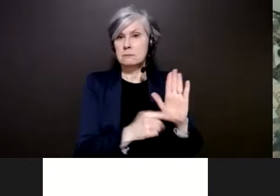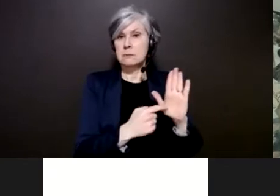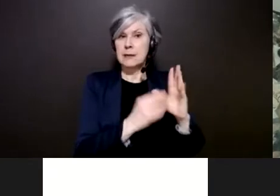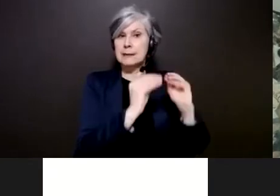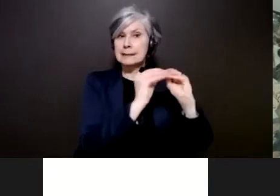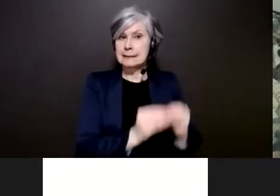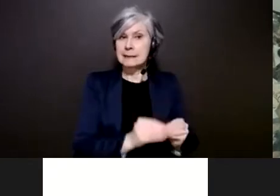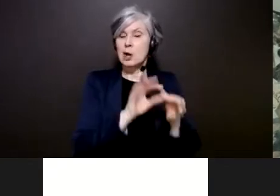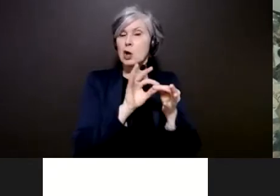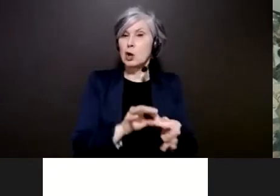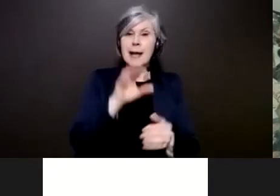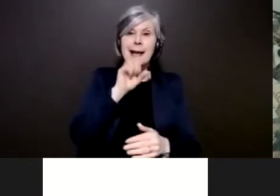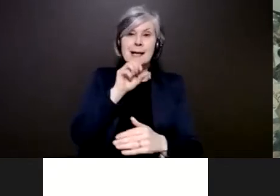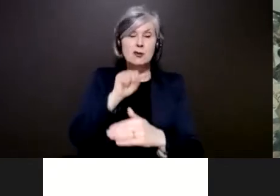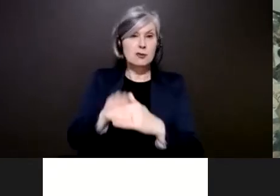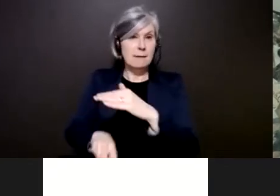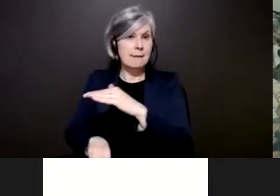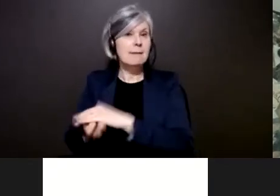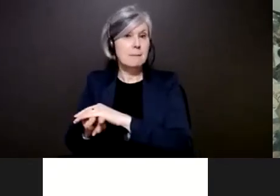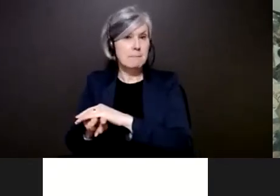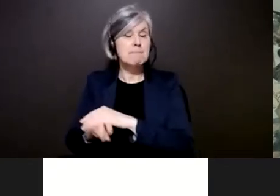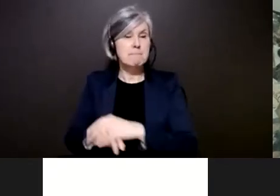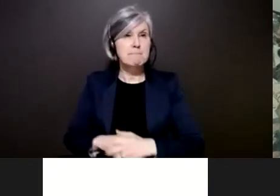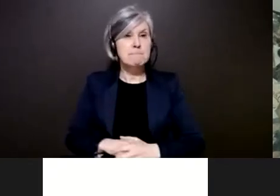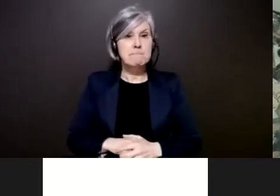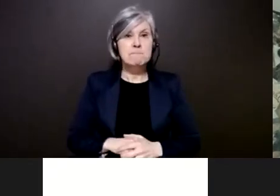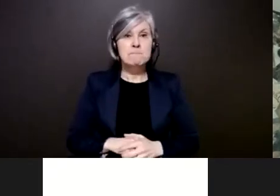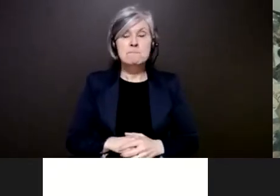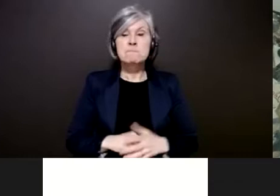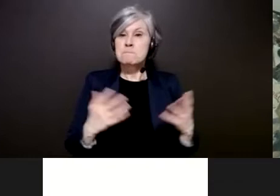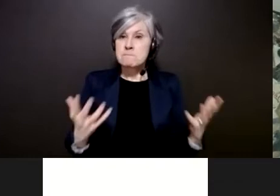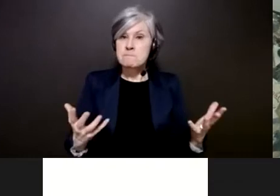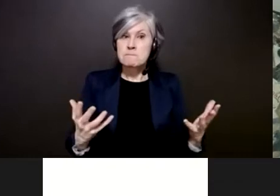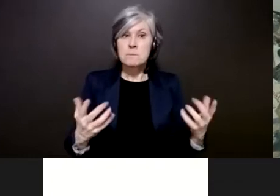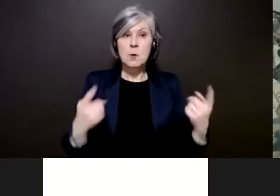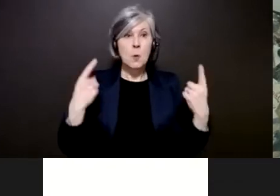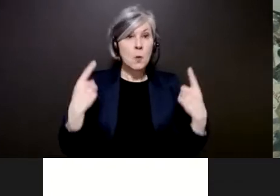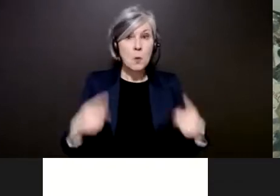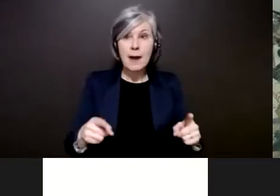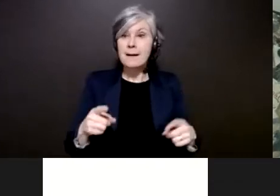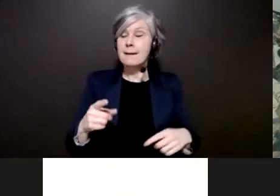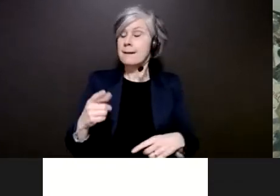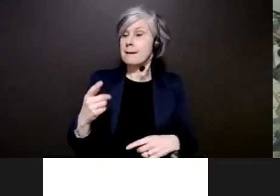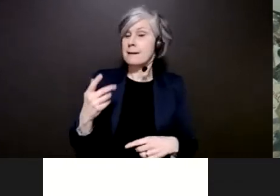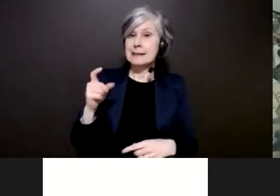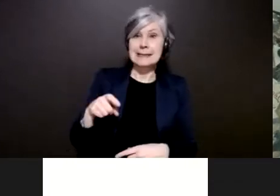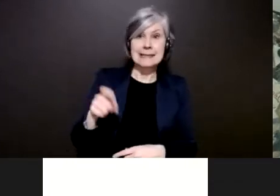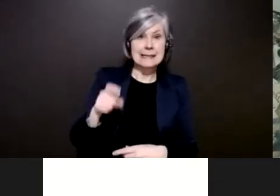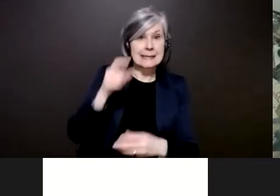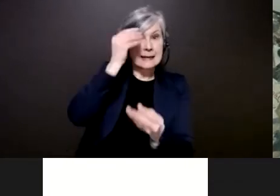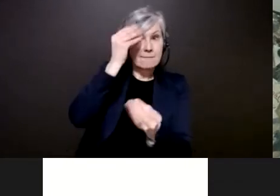It has illuminated the fact that meaningful and sufficient data on older people may not even be collected and